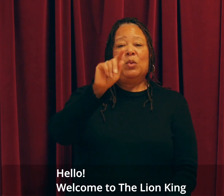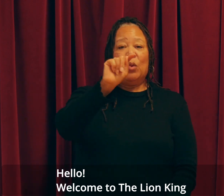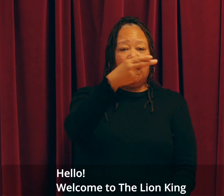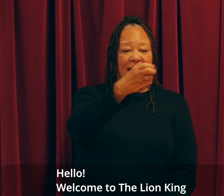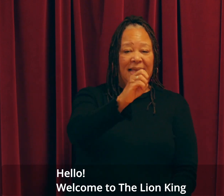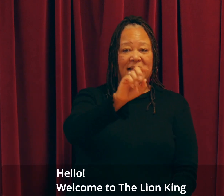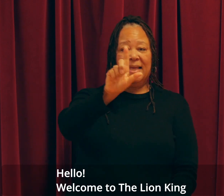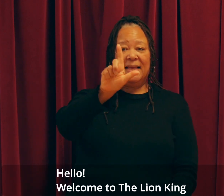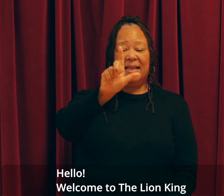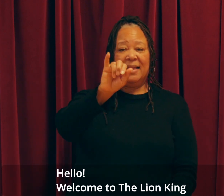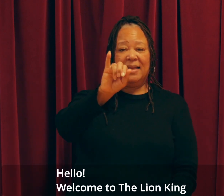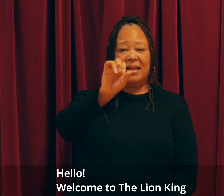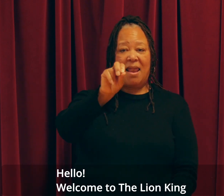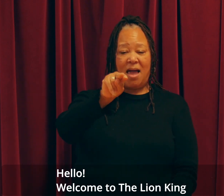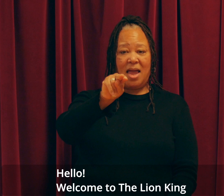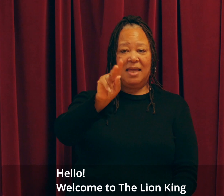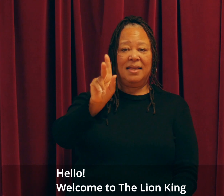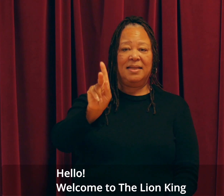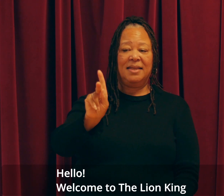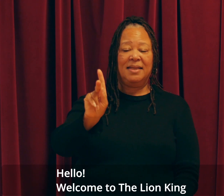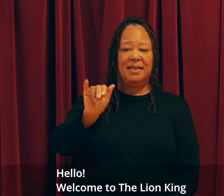Hello, welcome to The Lion King.